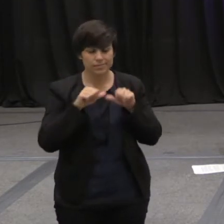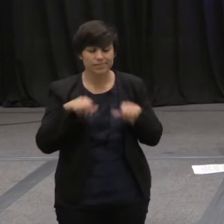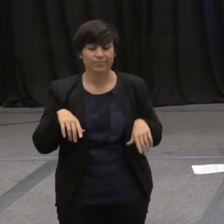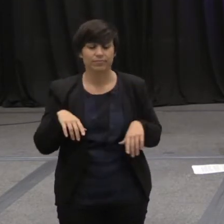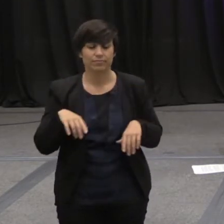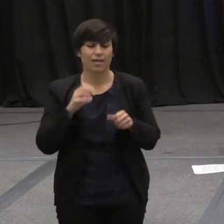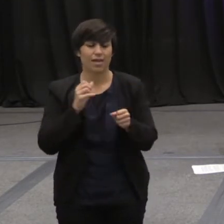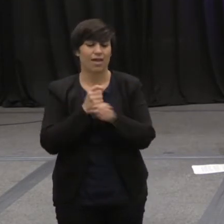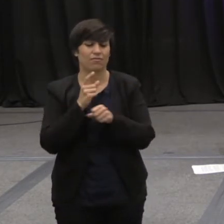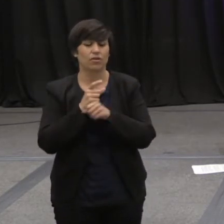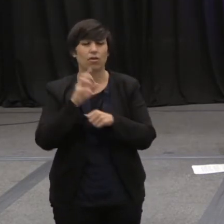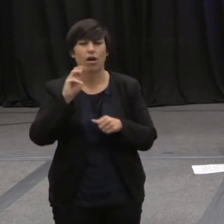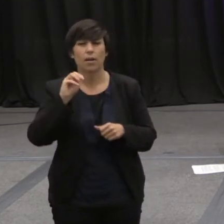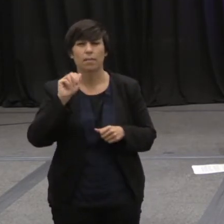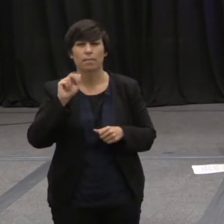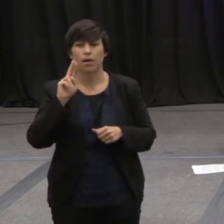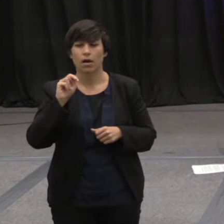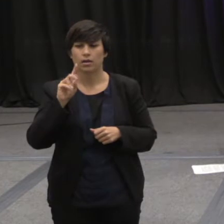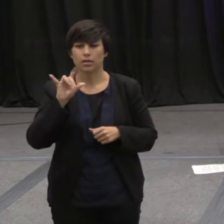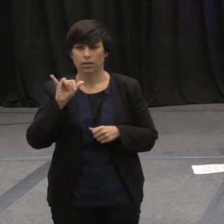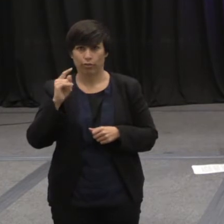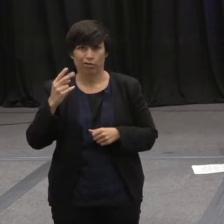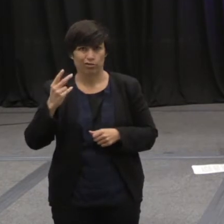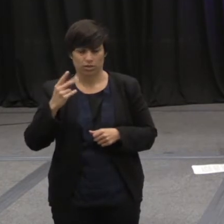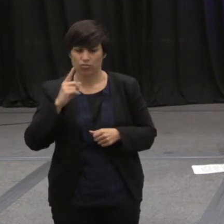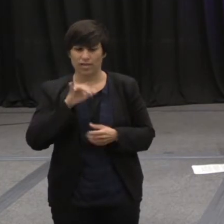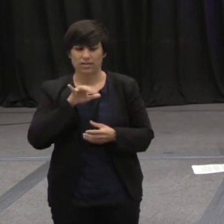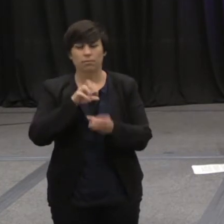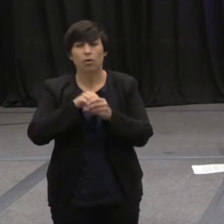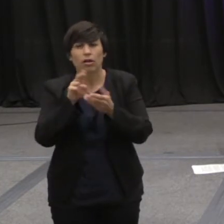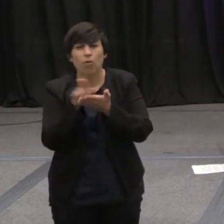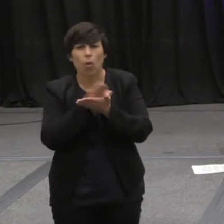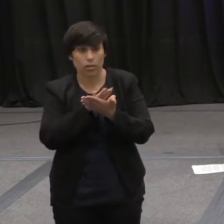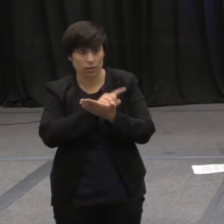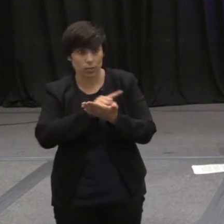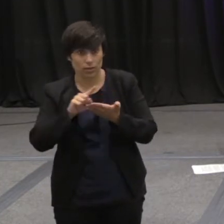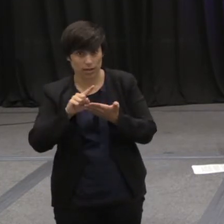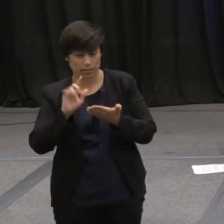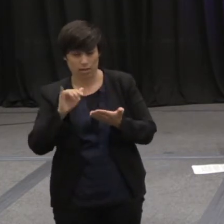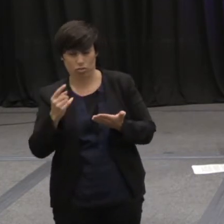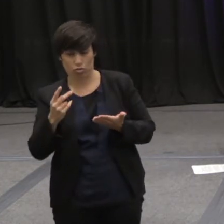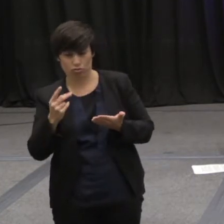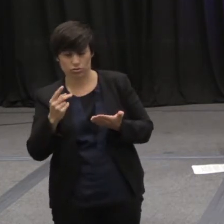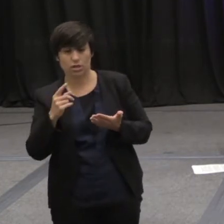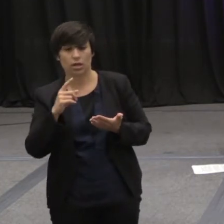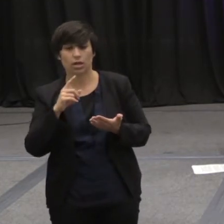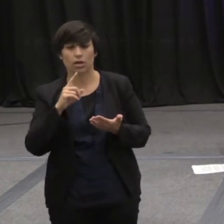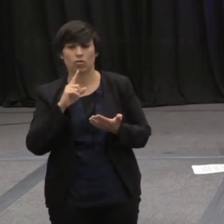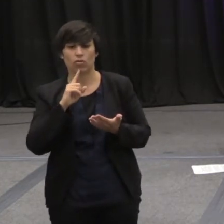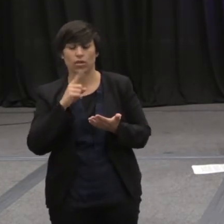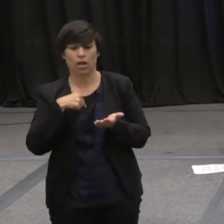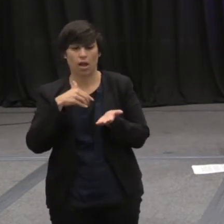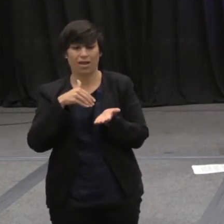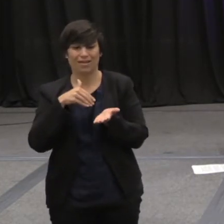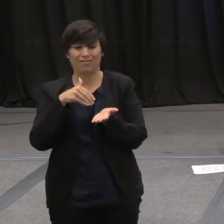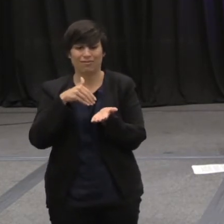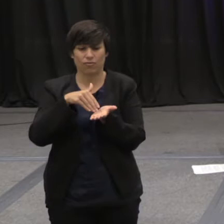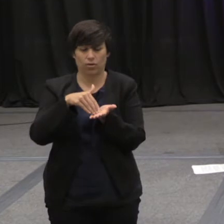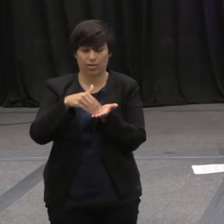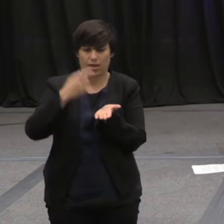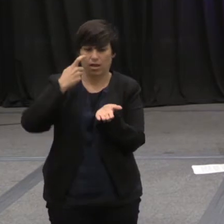Thursday, which is part of Holy Week, and it frequently involves a ritual of foot